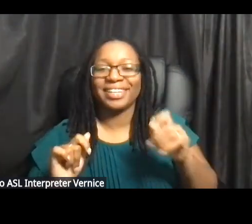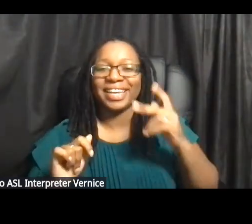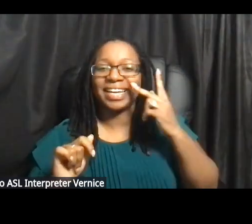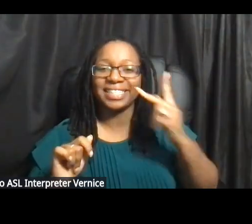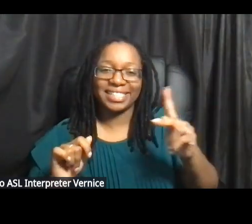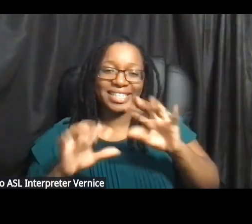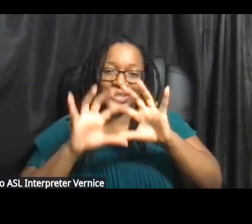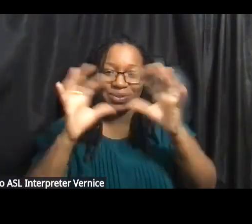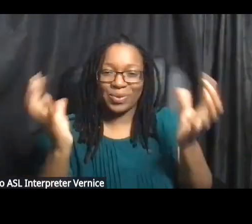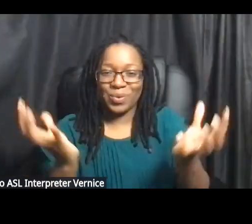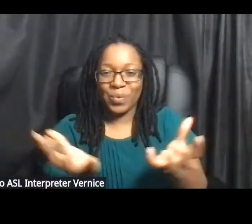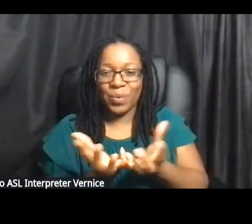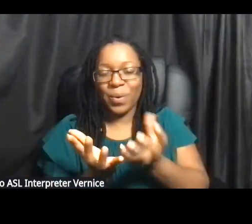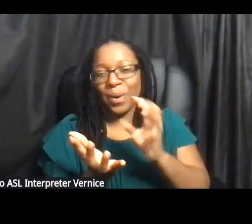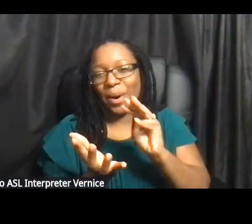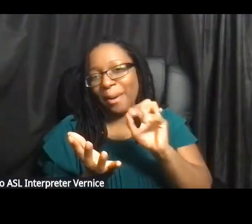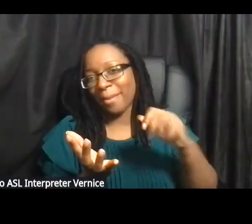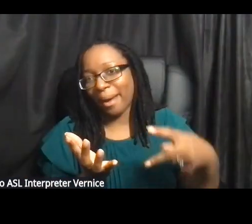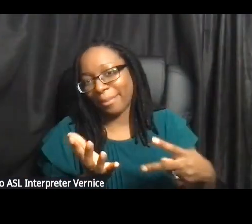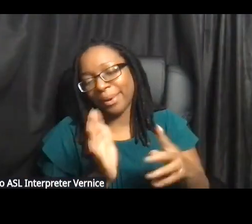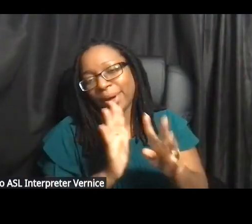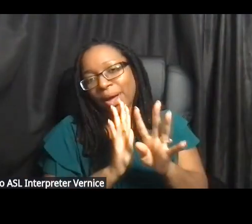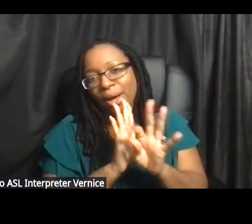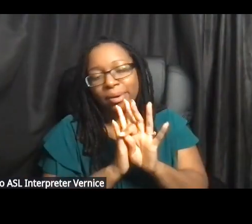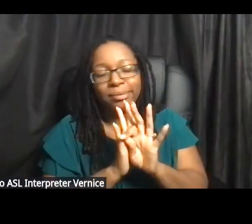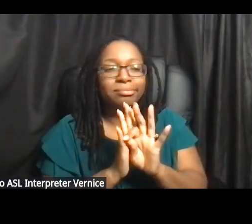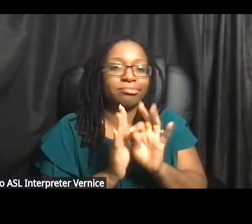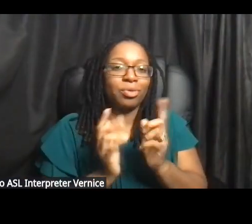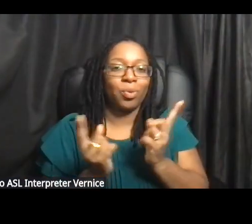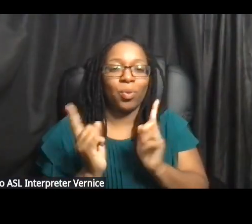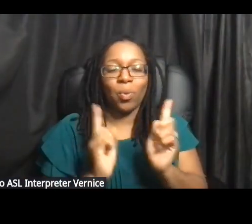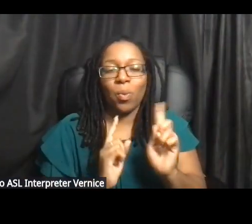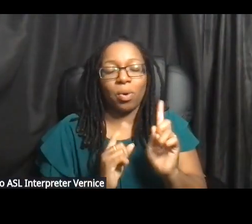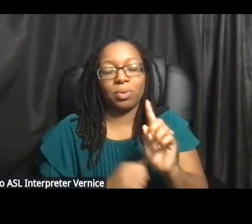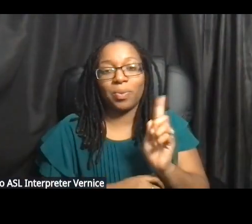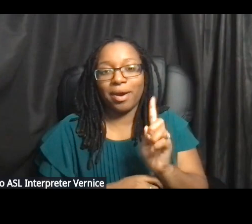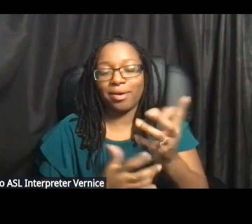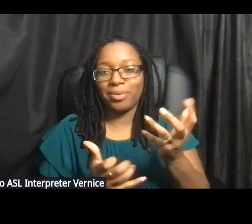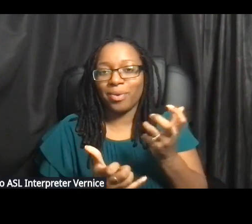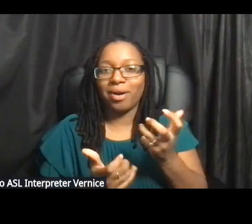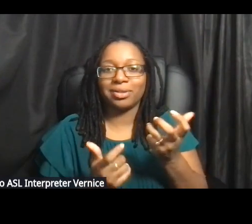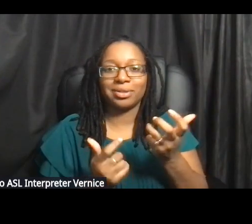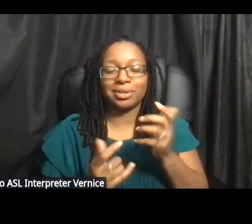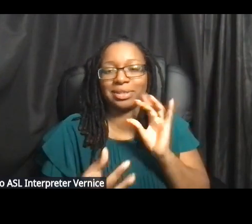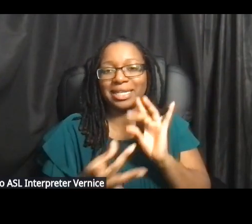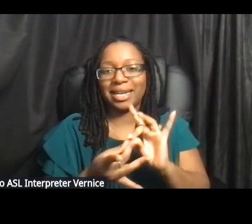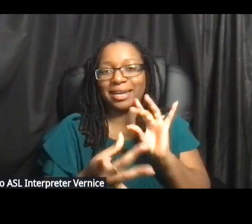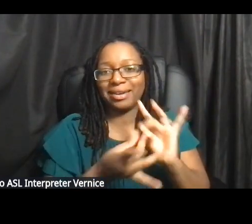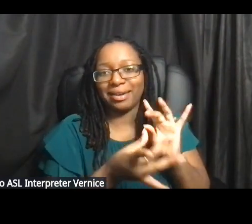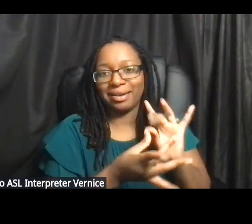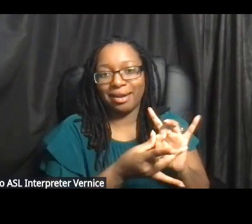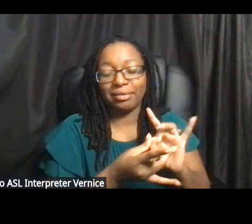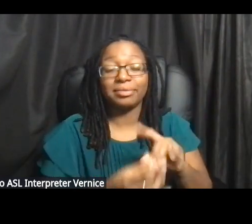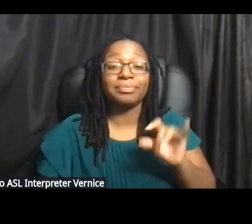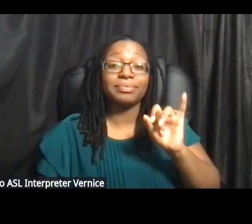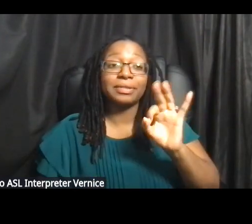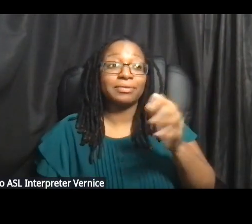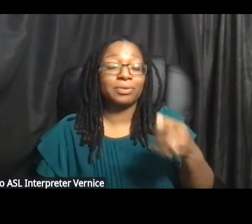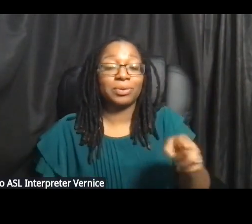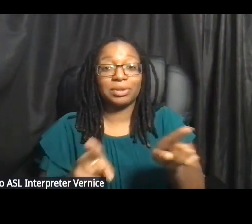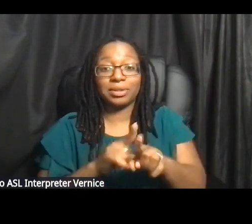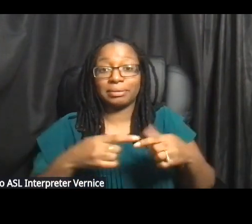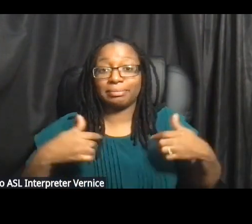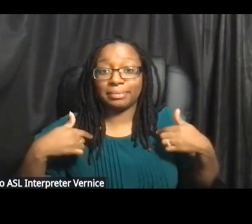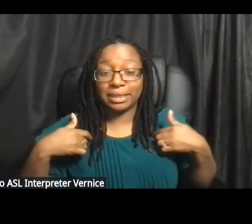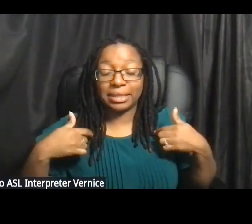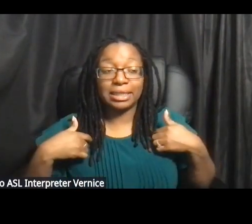it's connecting, the options to connect from, all of that. So if you're like me and seeing something helps you